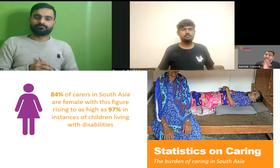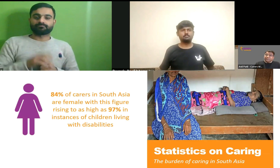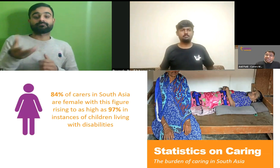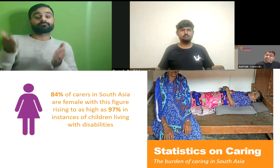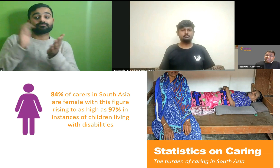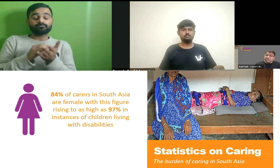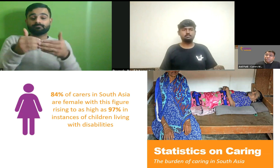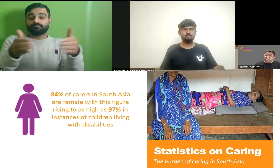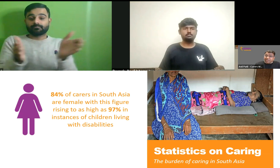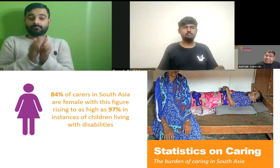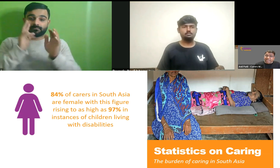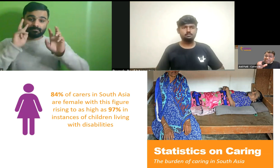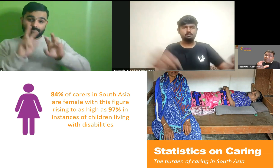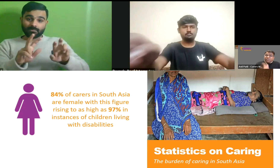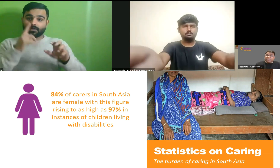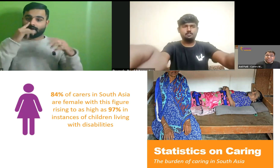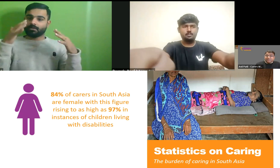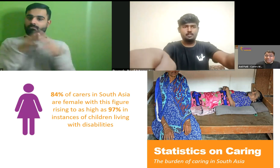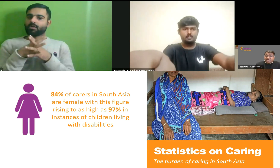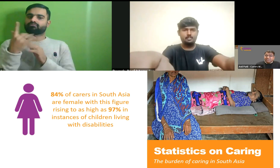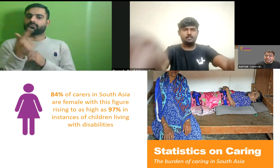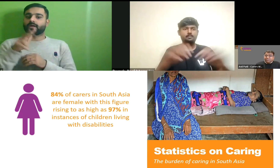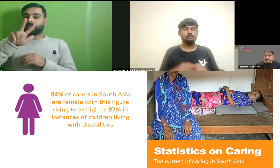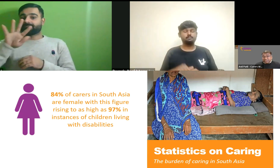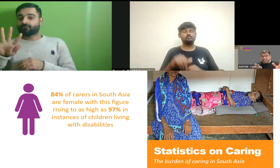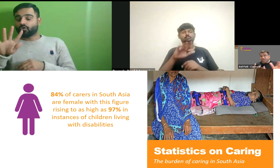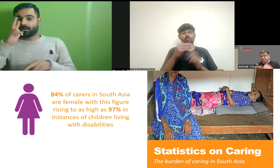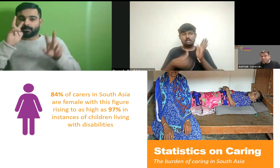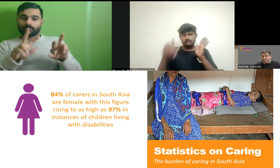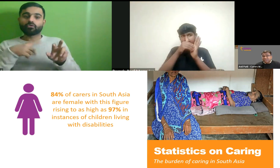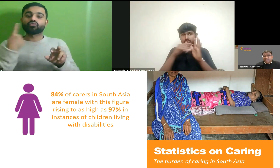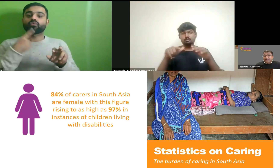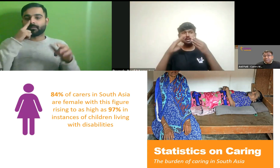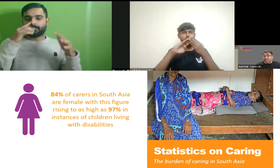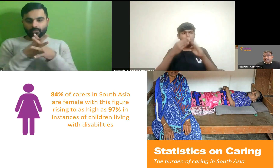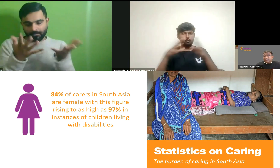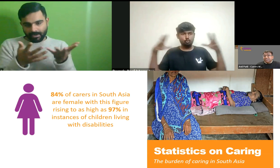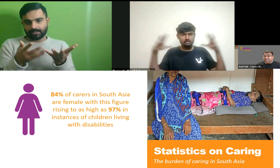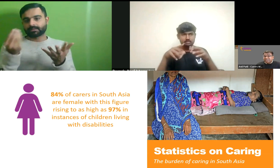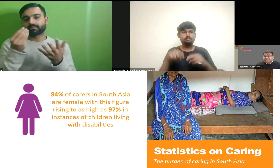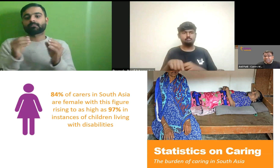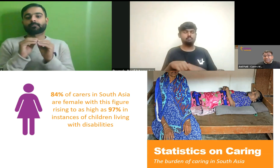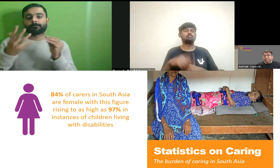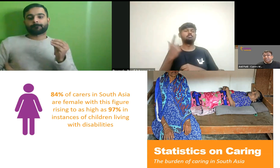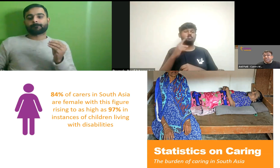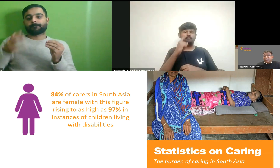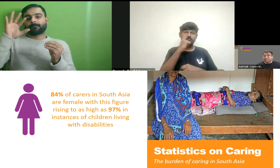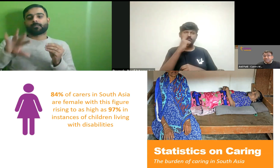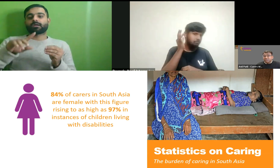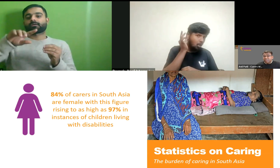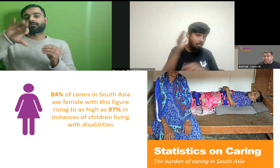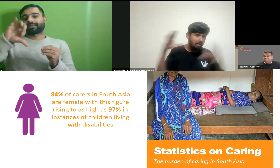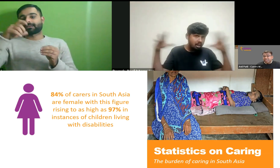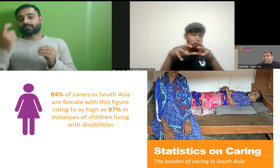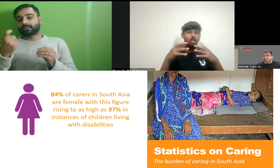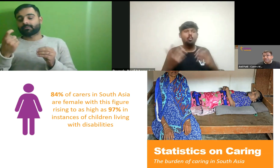Again, majority of carers are women. 84% of carers are women. In some countries, for example, in Bangladesh, 97% of carers